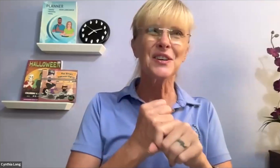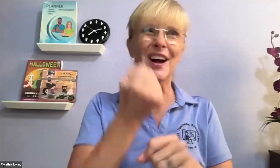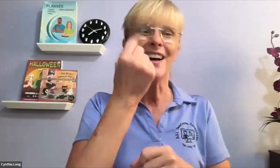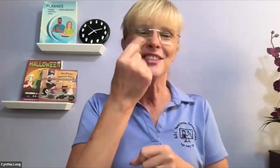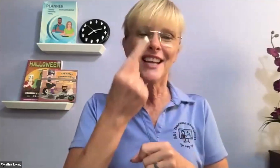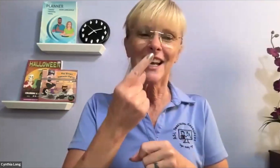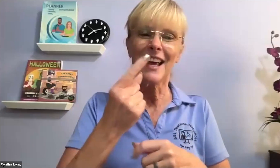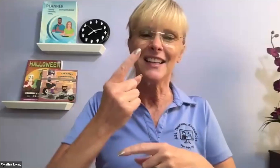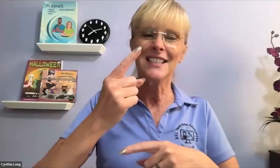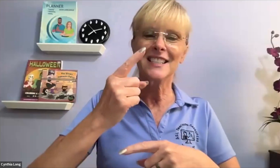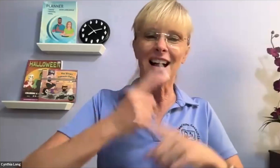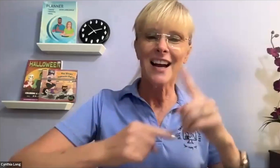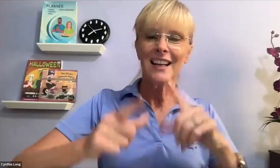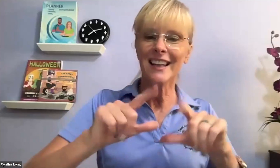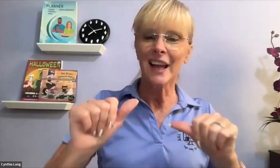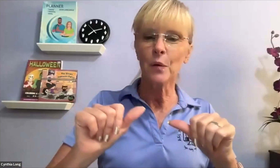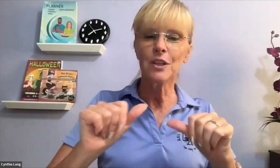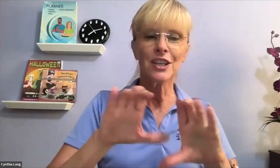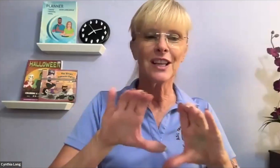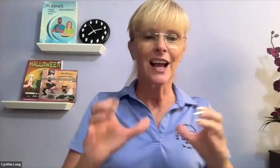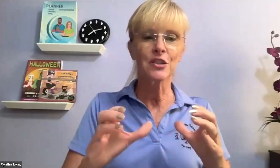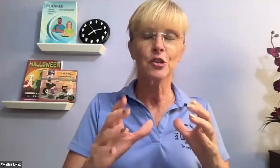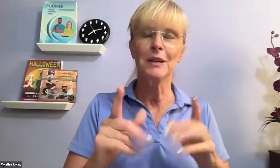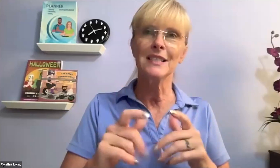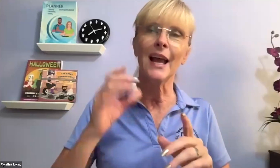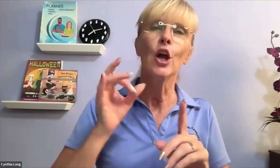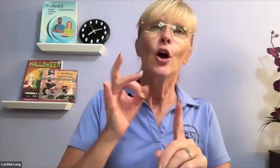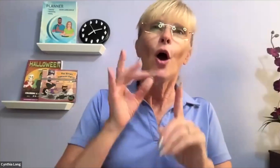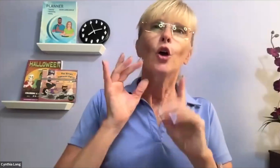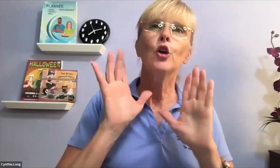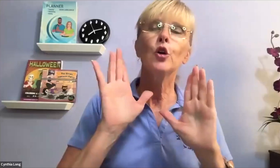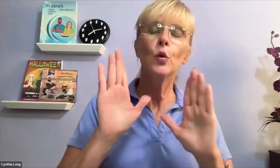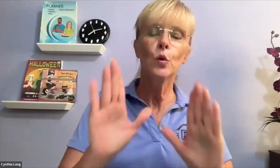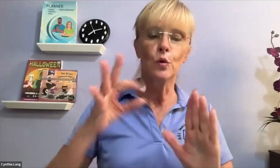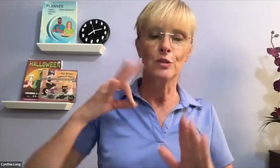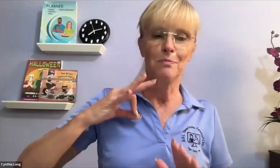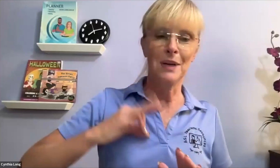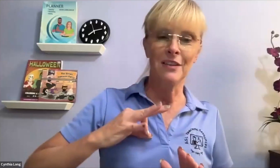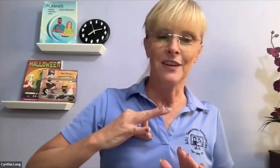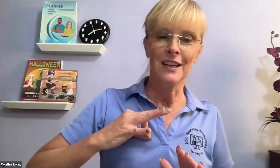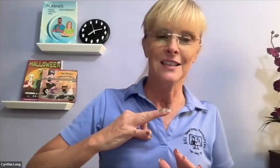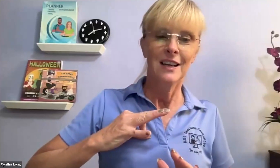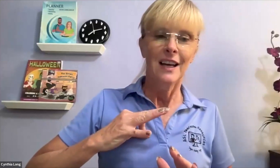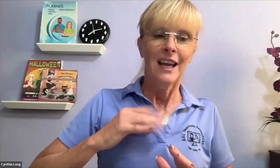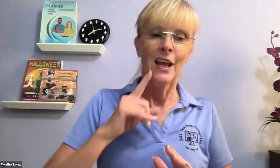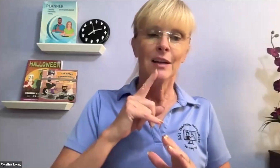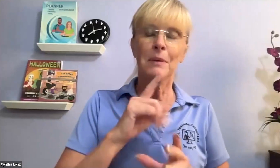sure understanding that sign language in the classroom is a huge benefit. It